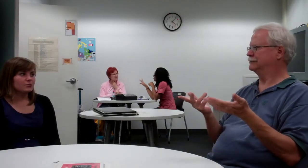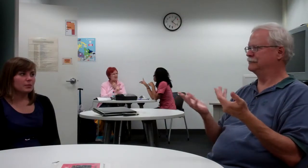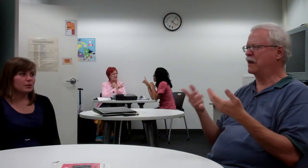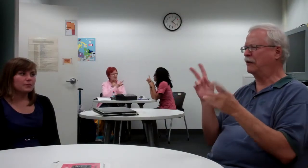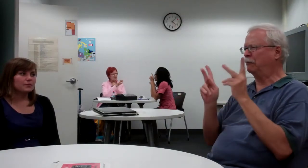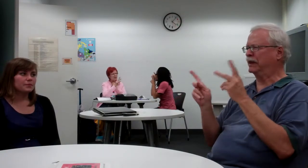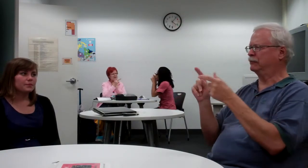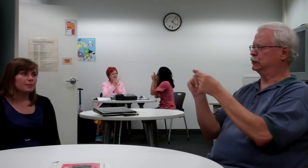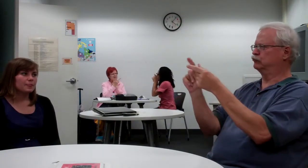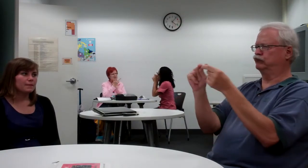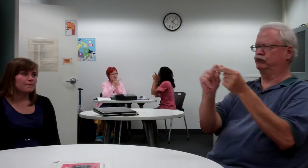newspaper.